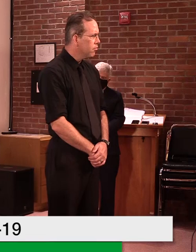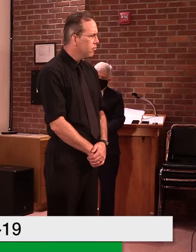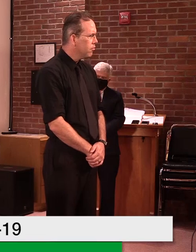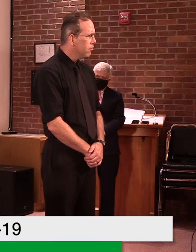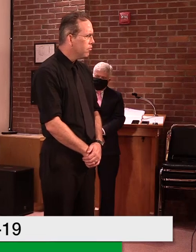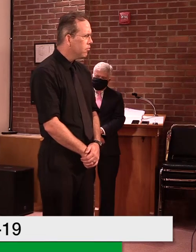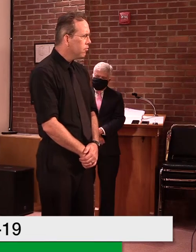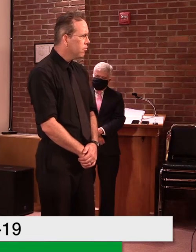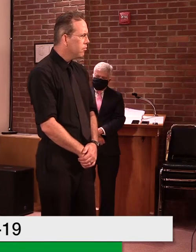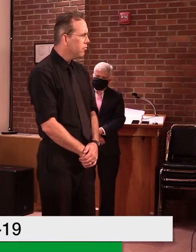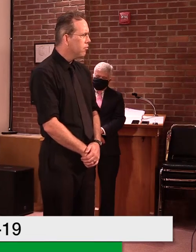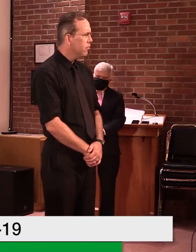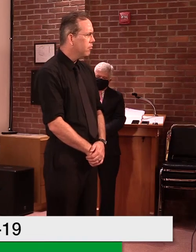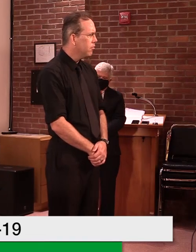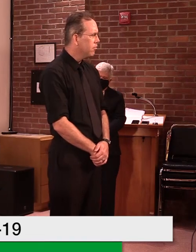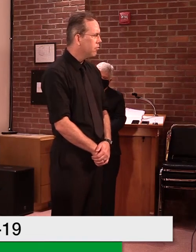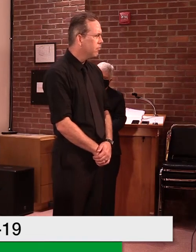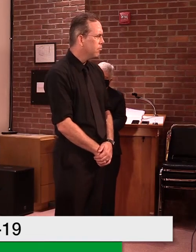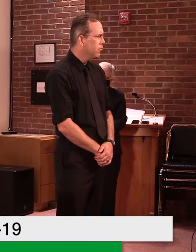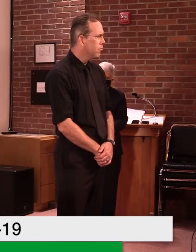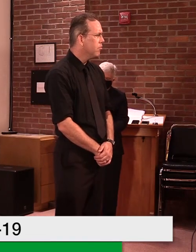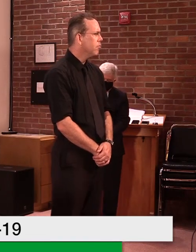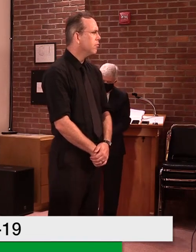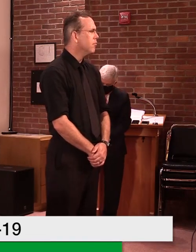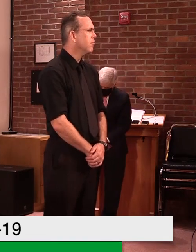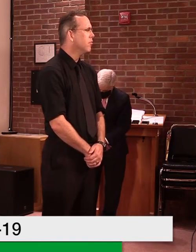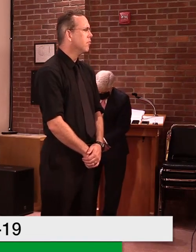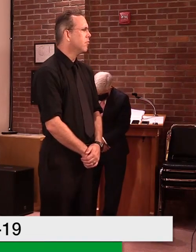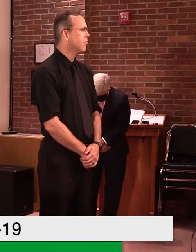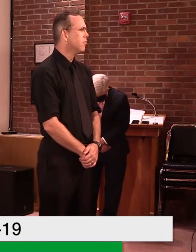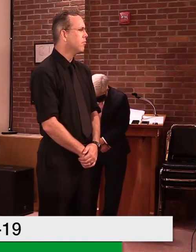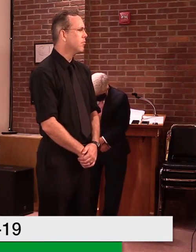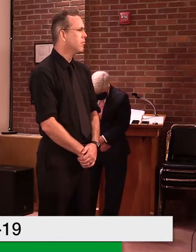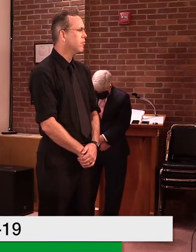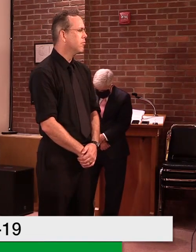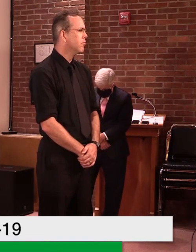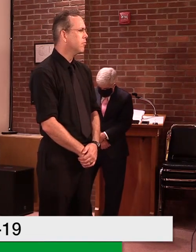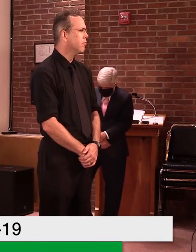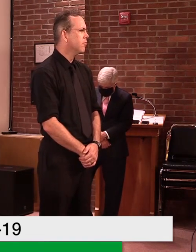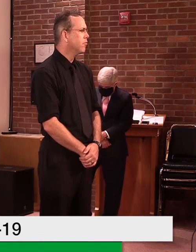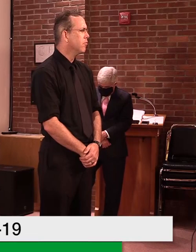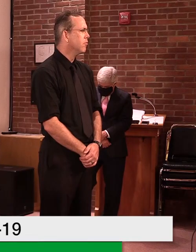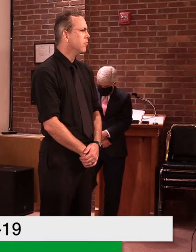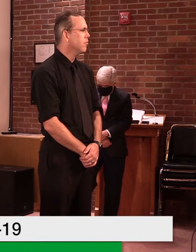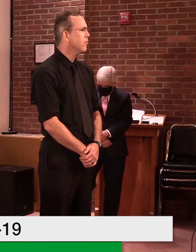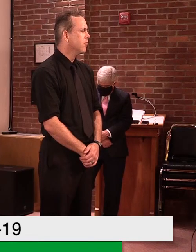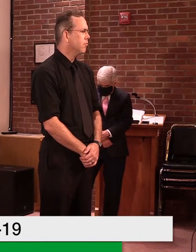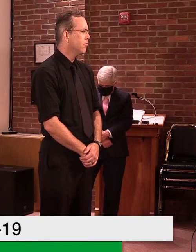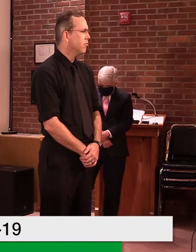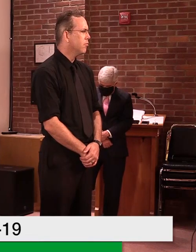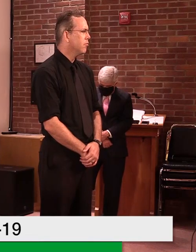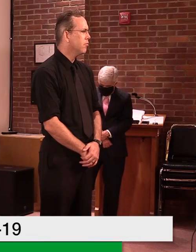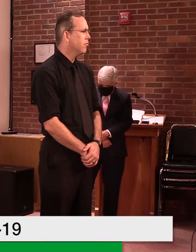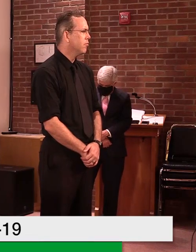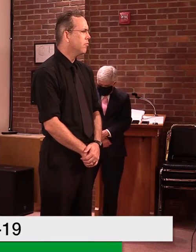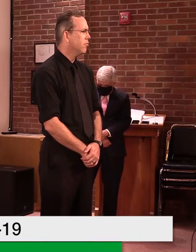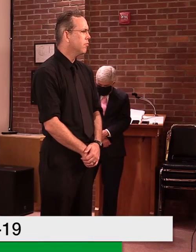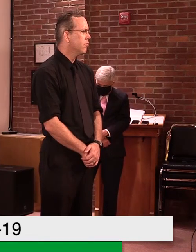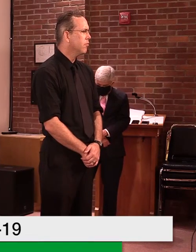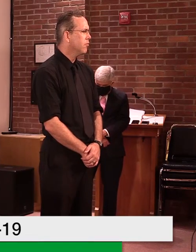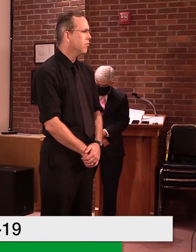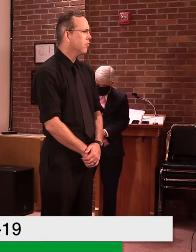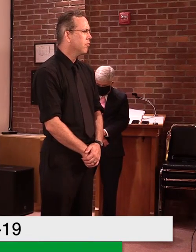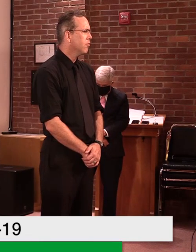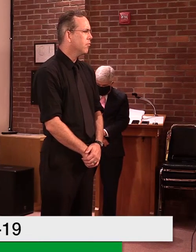asymptomatic but was tested positive for COVID, but no cases have